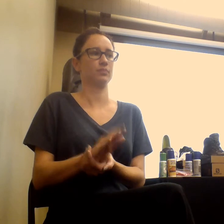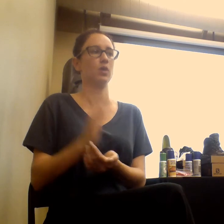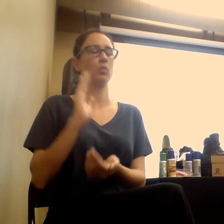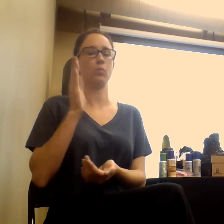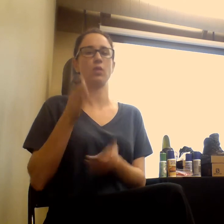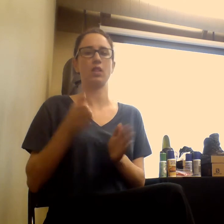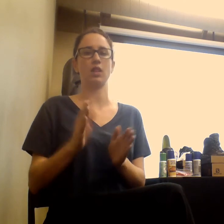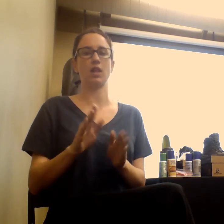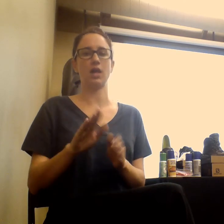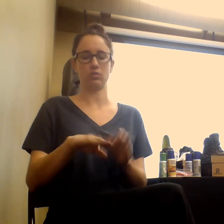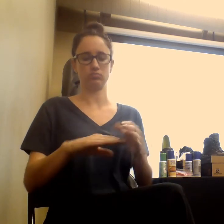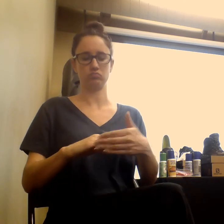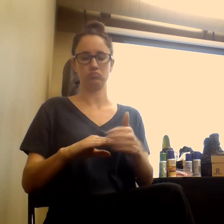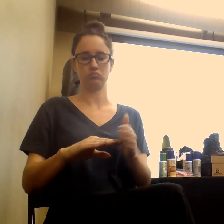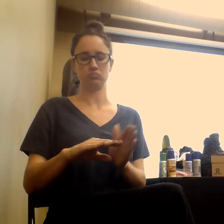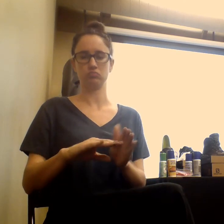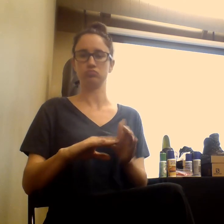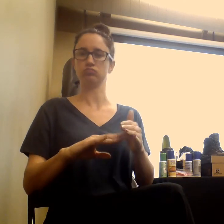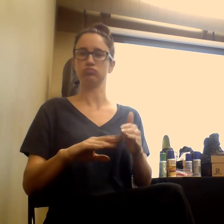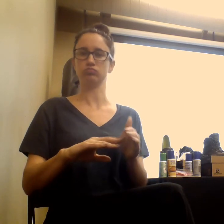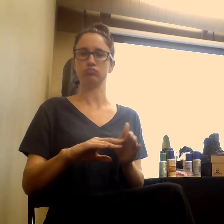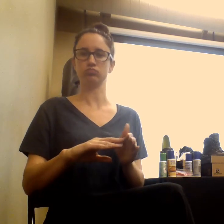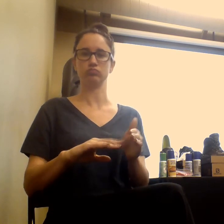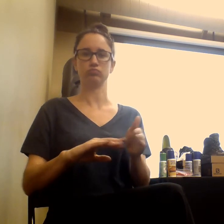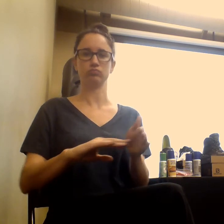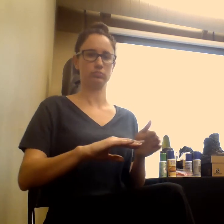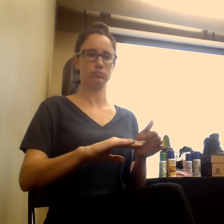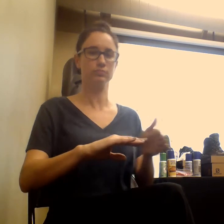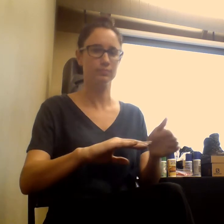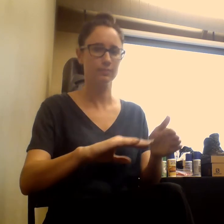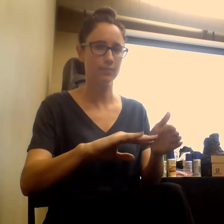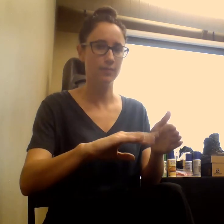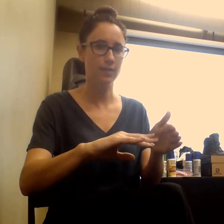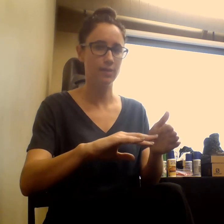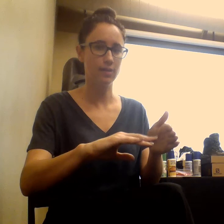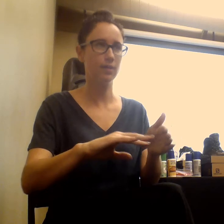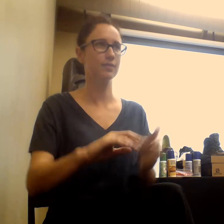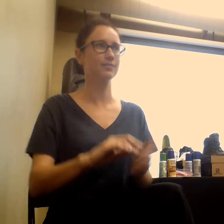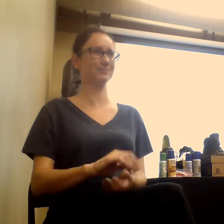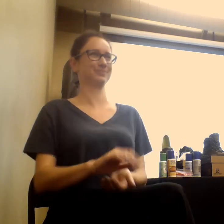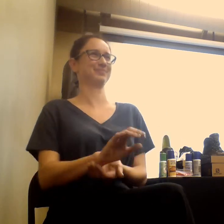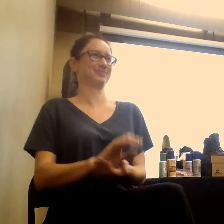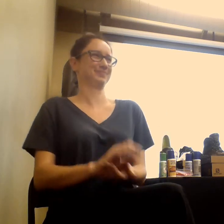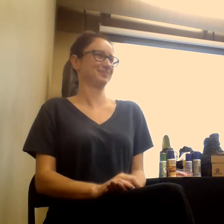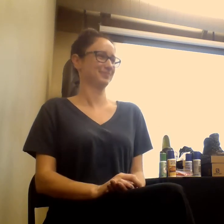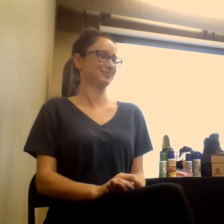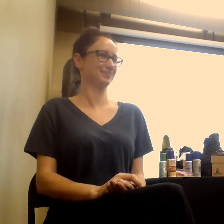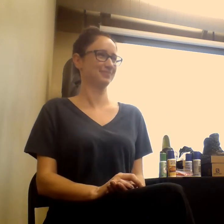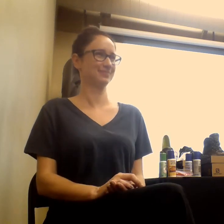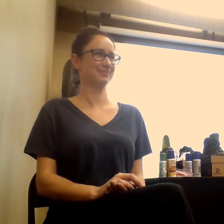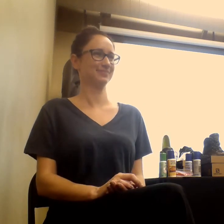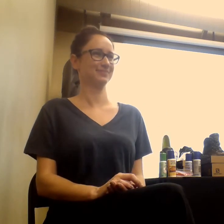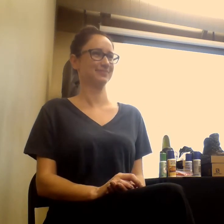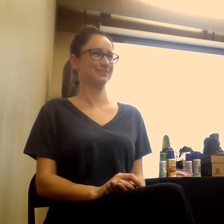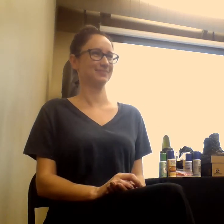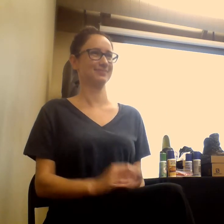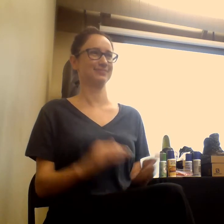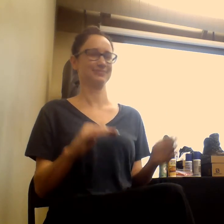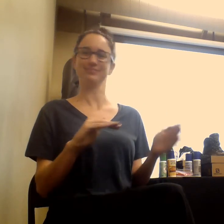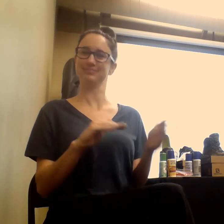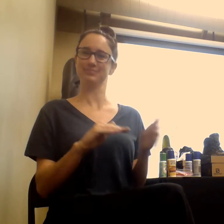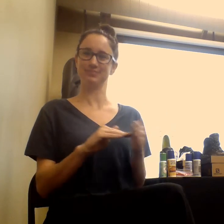You may actually do a heel lock with a high step at the bottom to give you more room